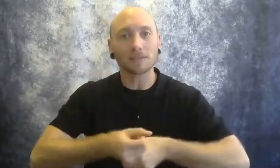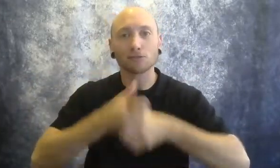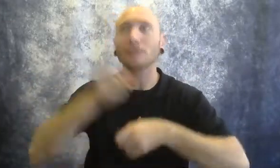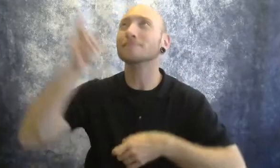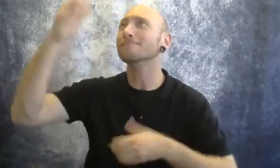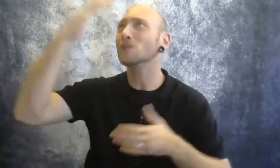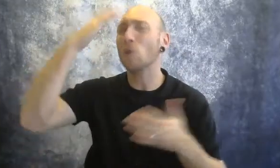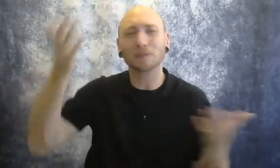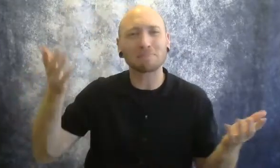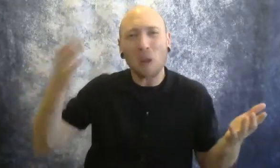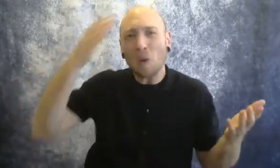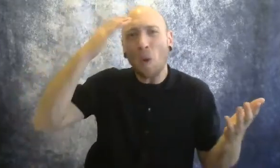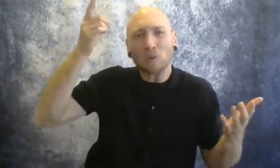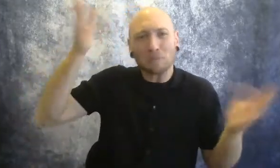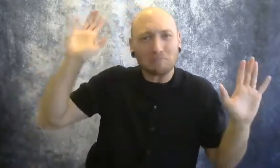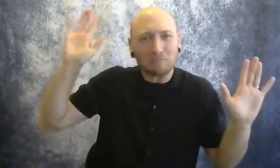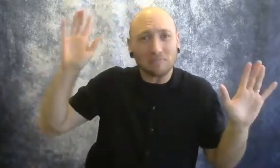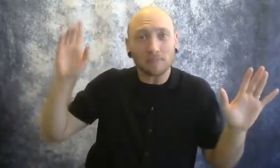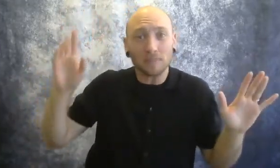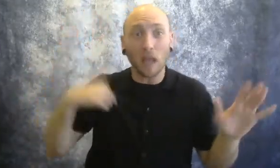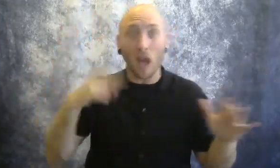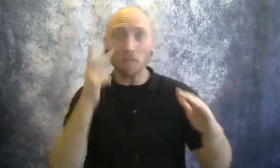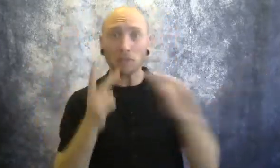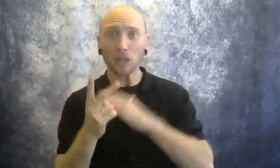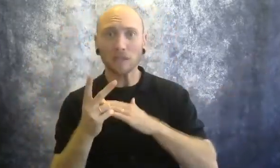word trust again. We have to trust the power. The power knows what it's doing,